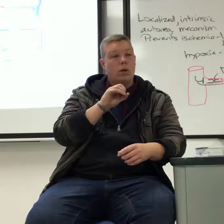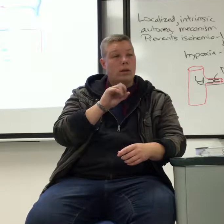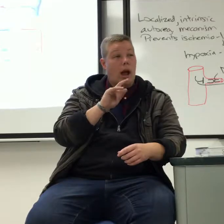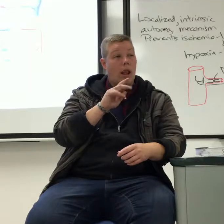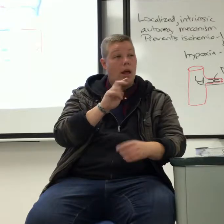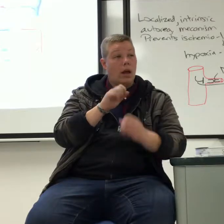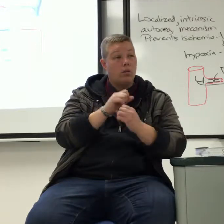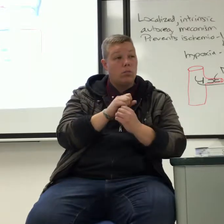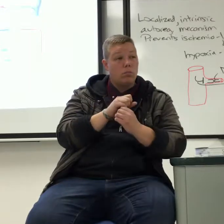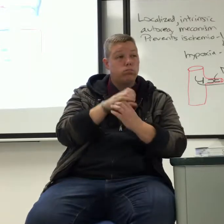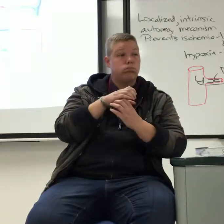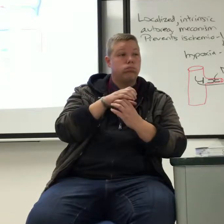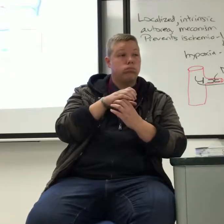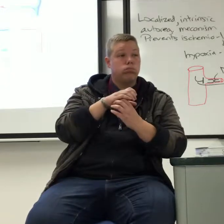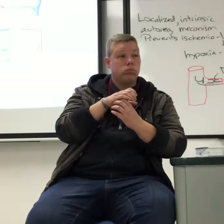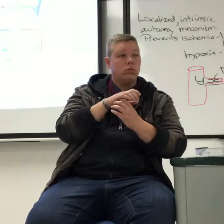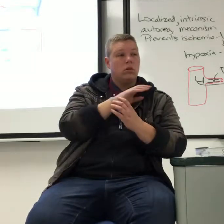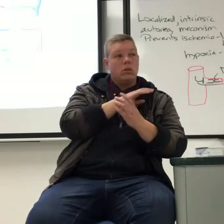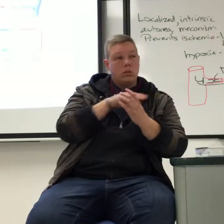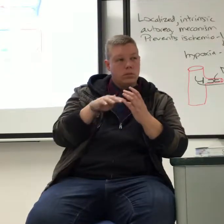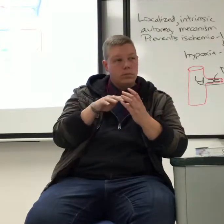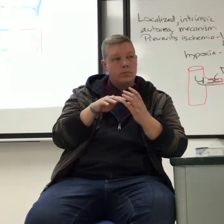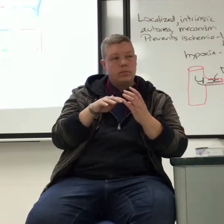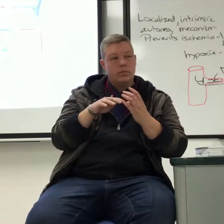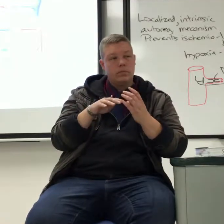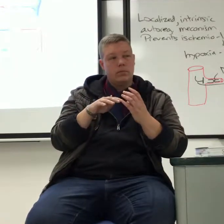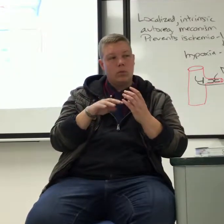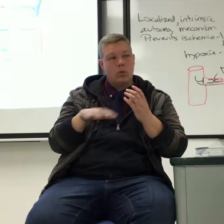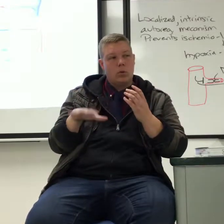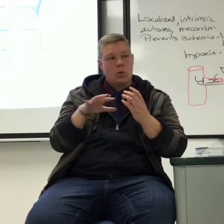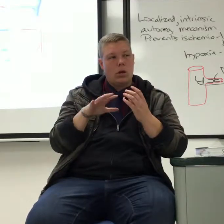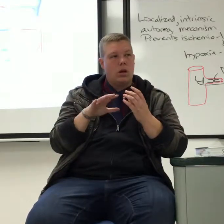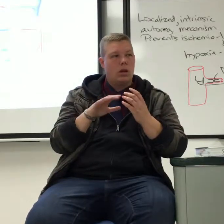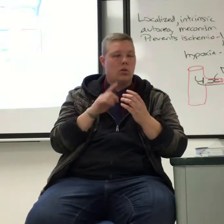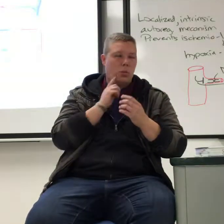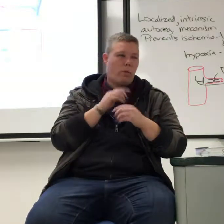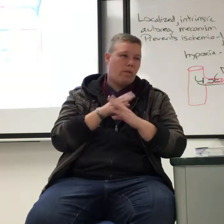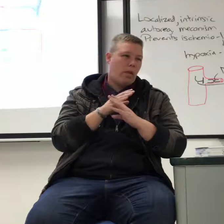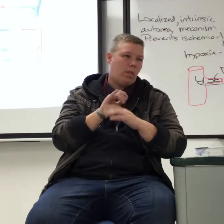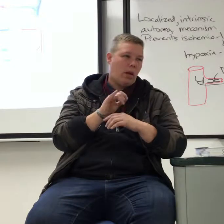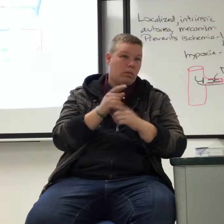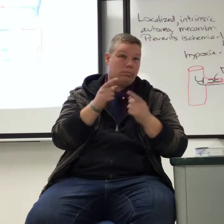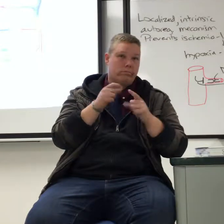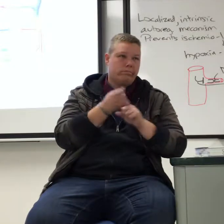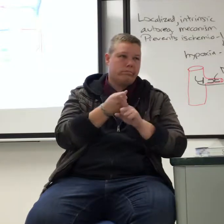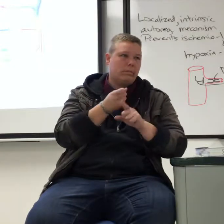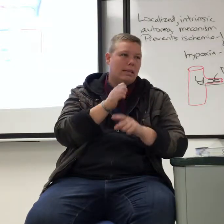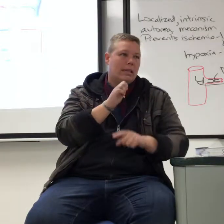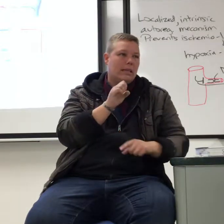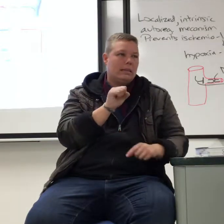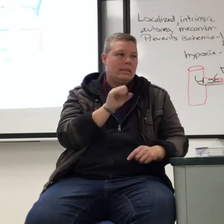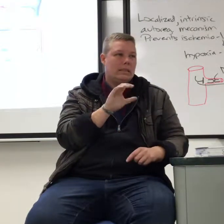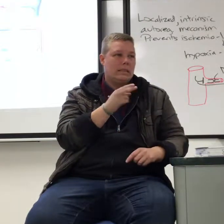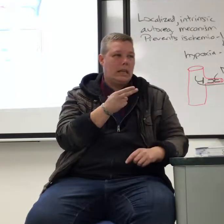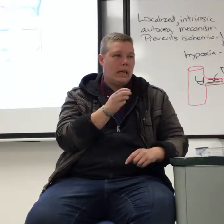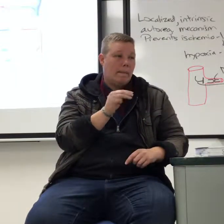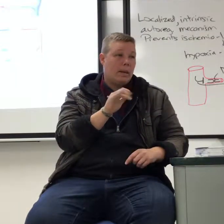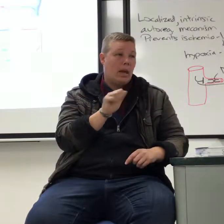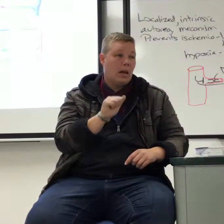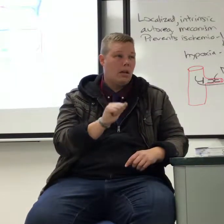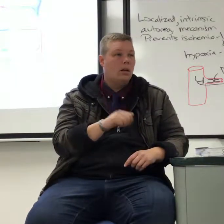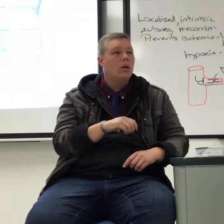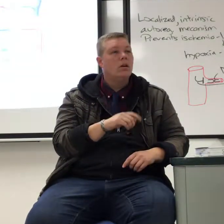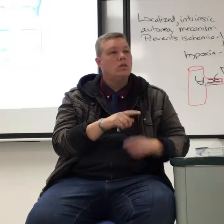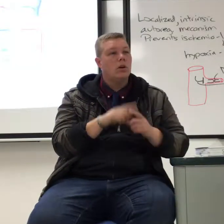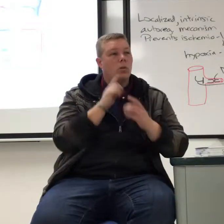because you're vasodilating and you, like I said, you prevent ischemia. Okay, and you can just keep going back and forth to